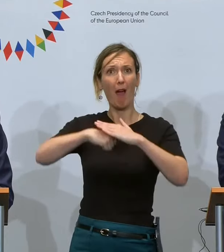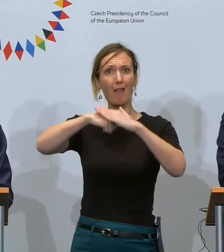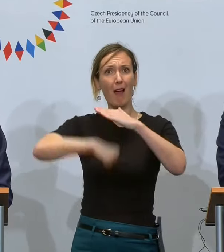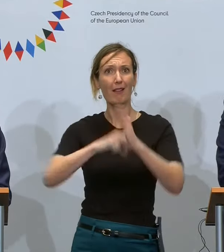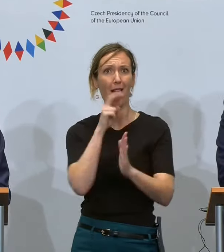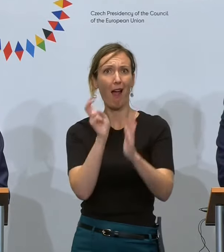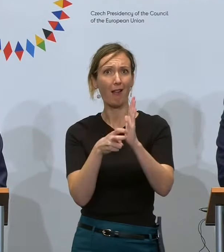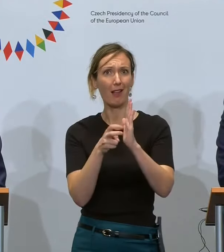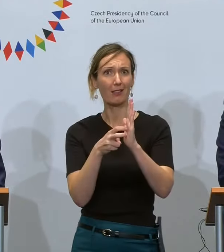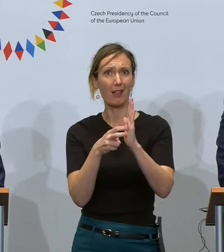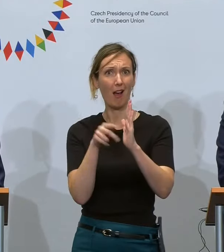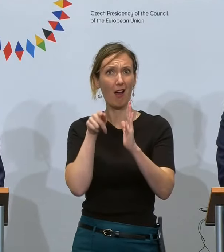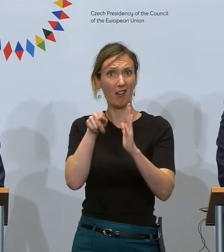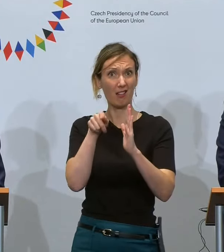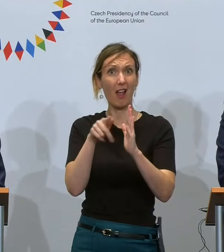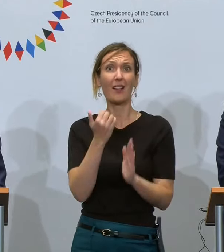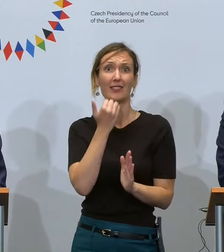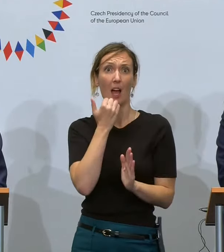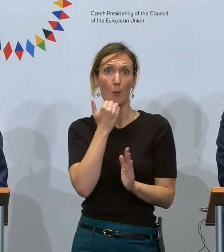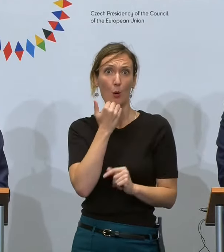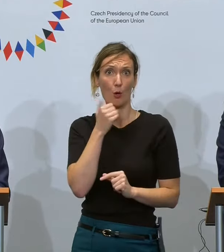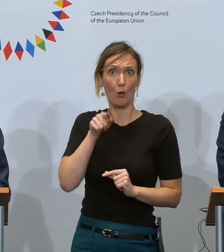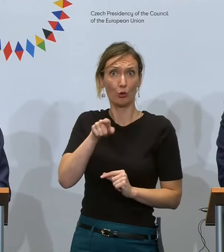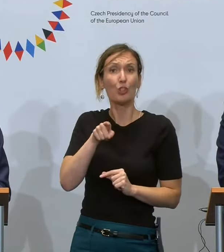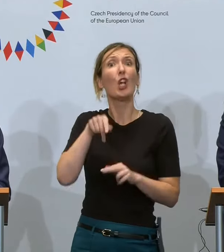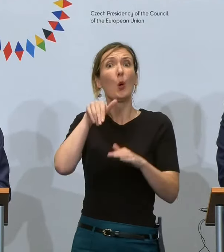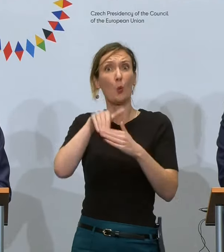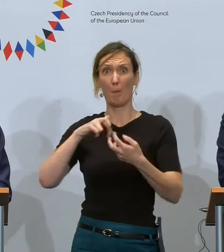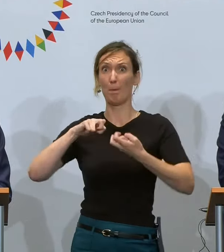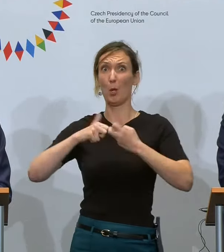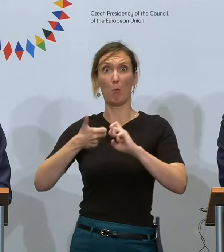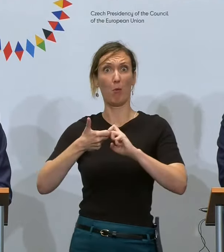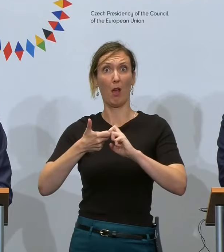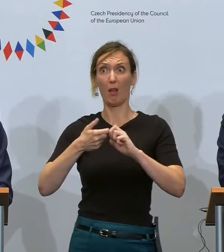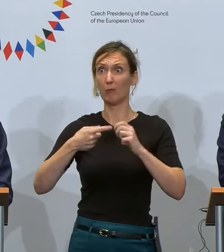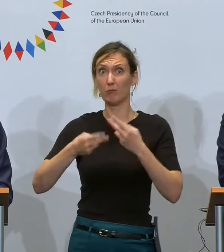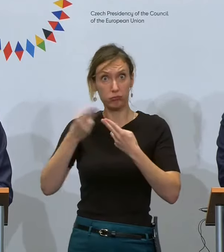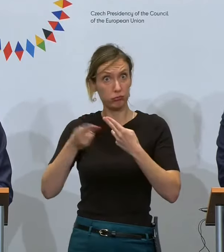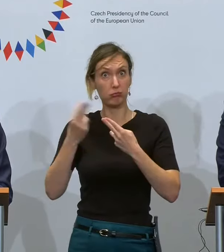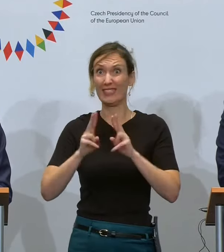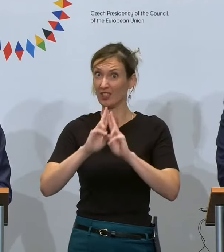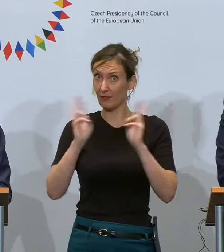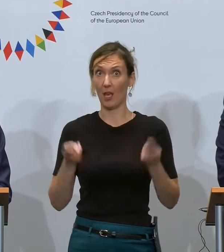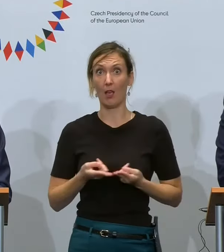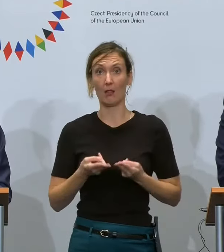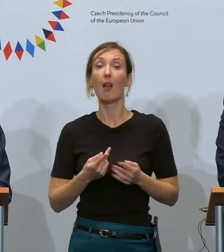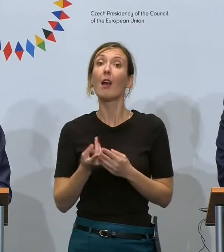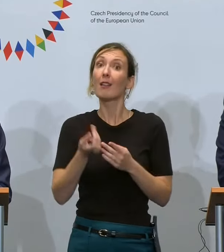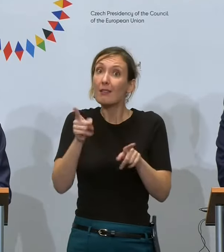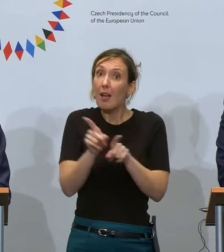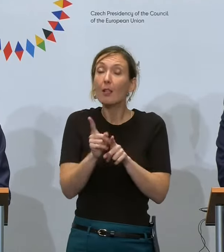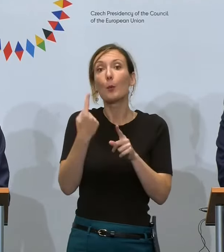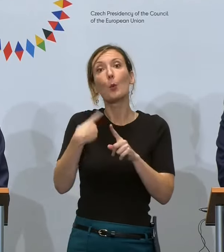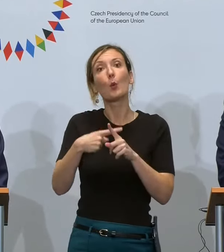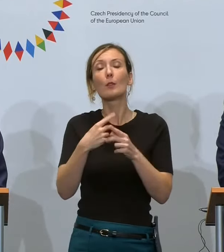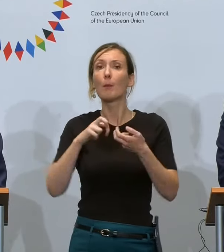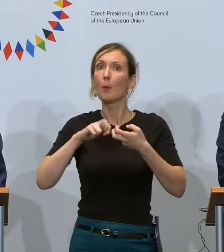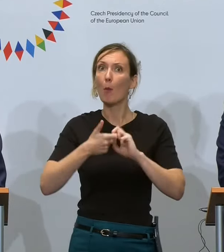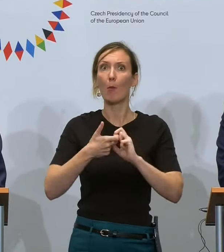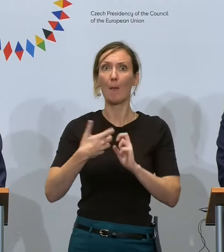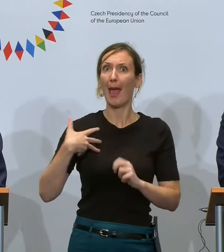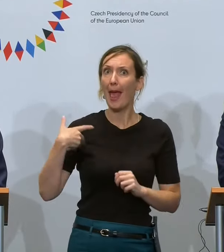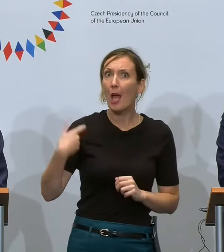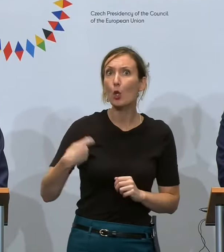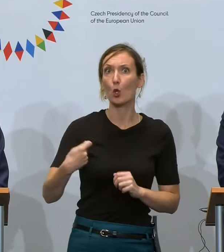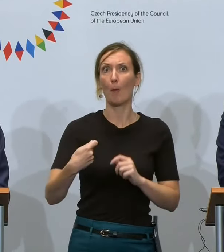plants, especially in Zaporizhzhia. We discussed about the political, military, economic, and humanitarian support to